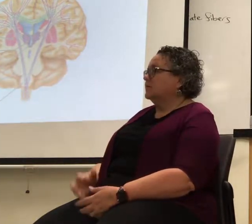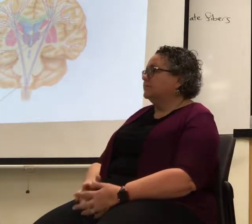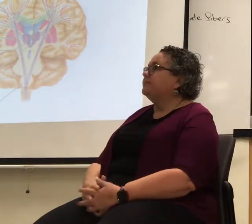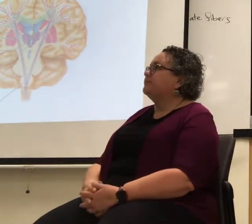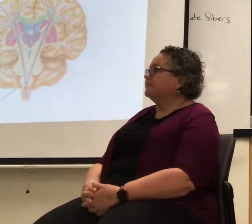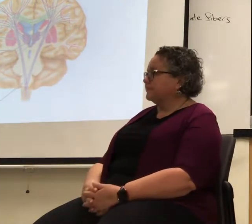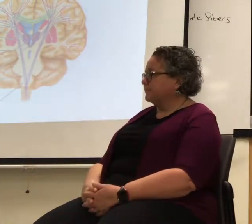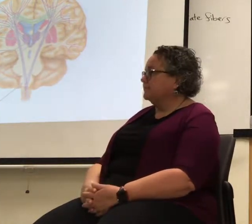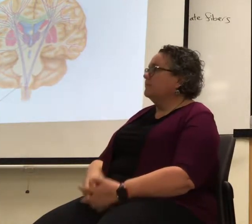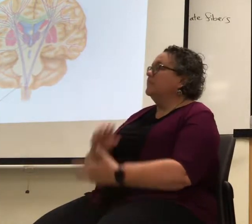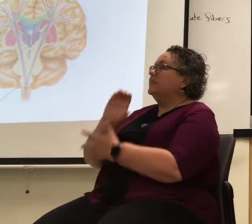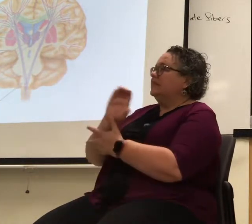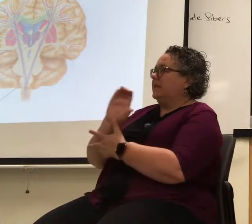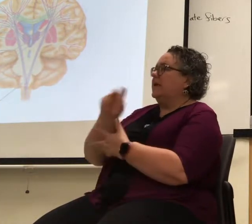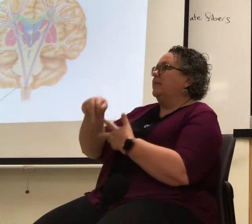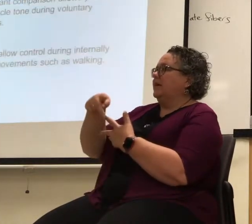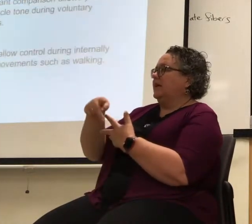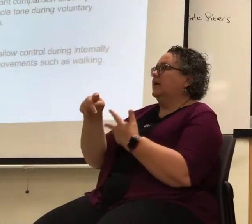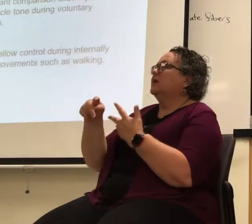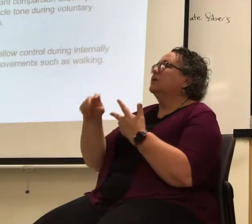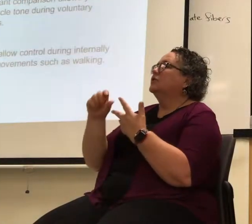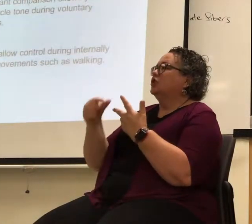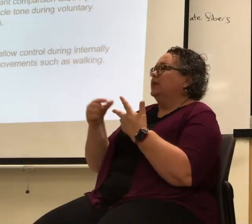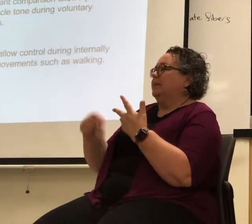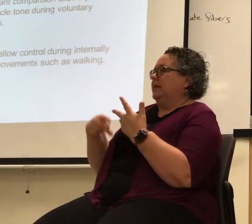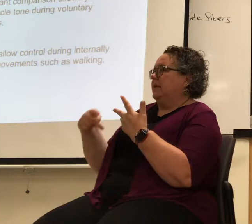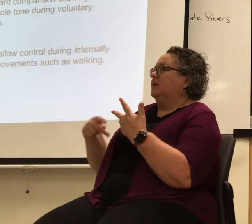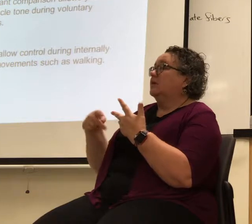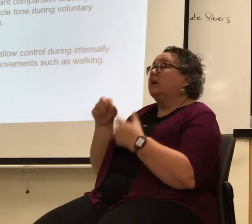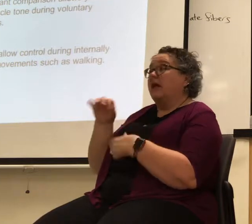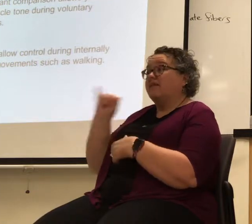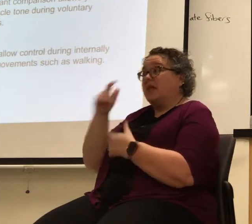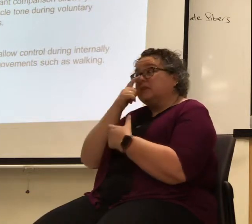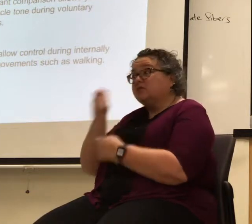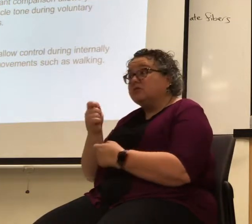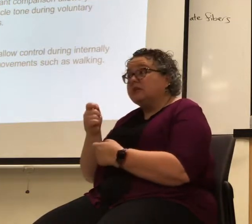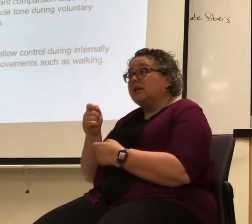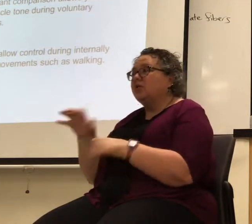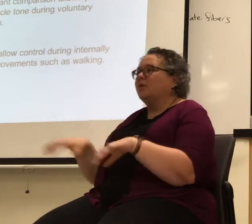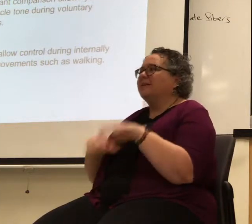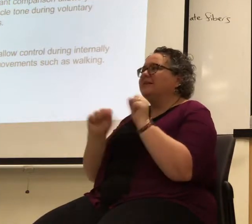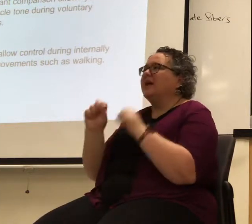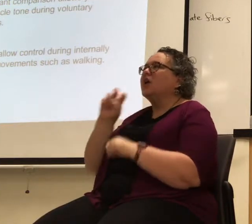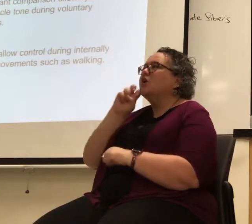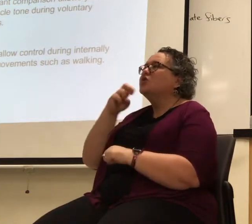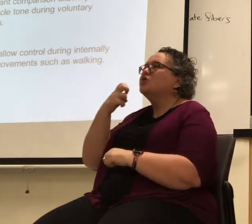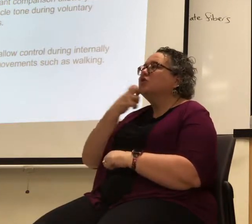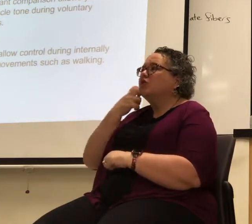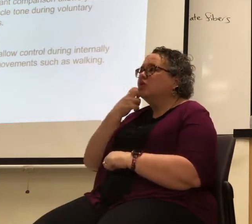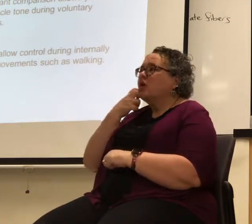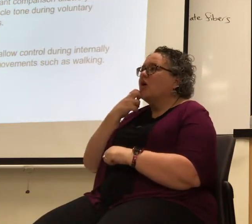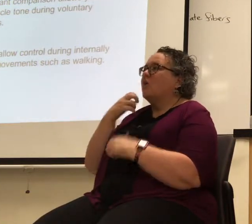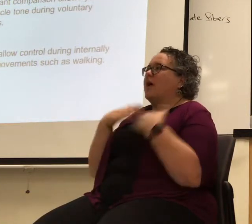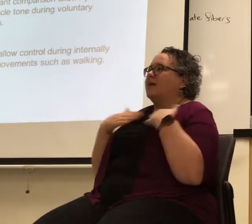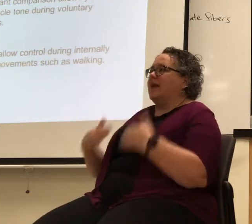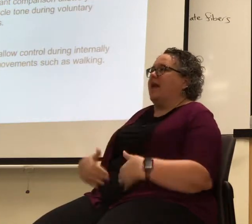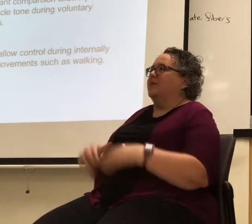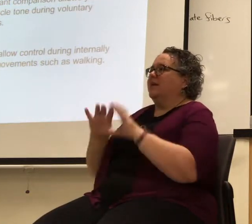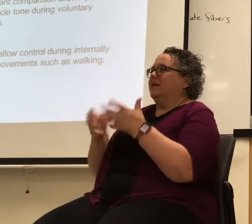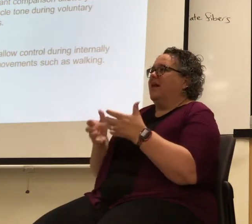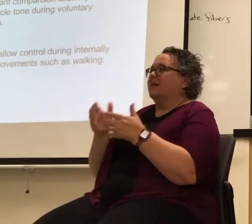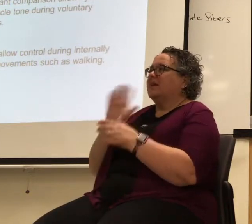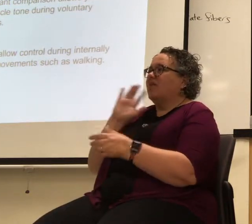If that's interesting to you, you could take a neuroanatomy class and the entire semester, all you do is learn about those different regions of the